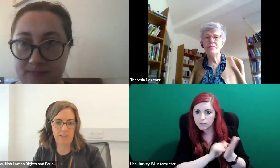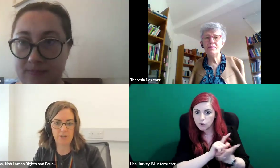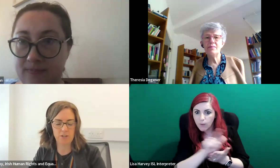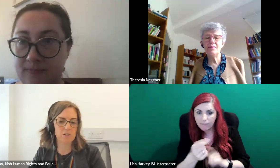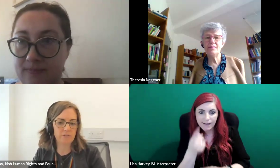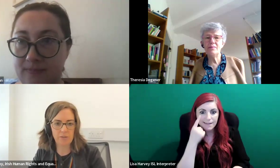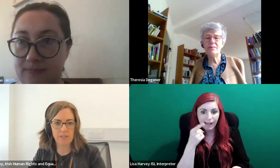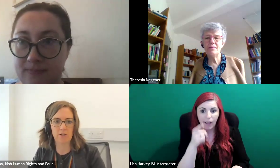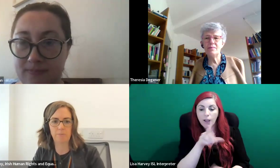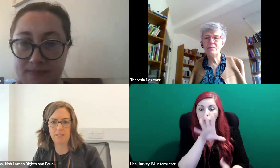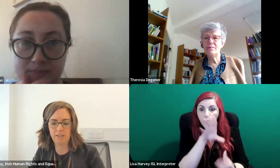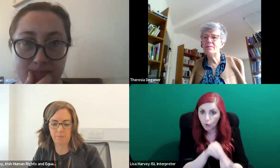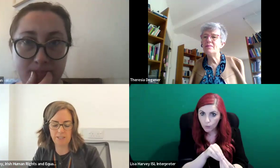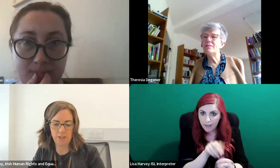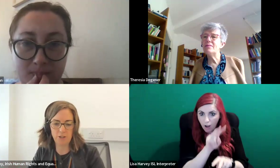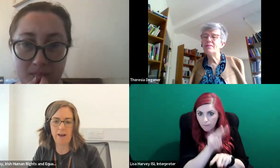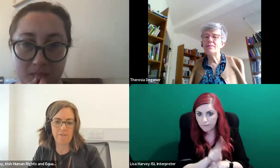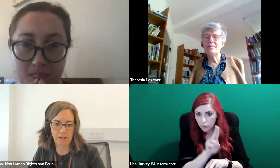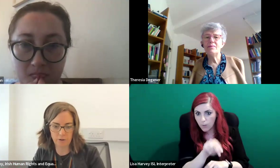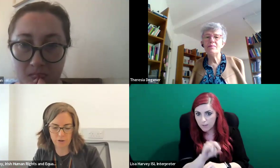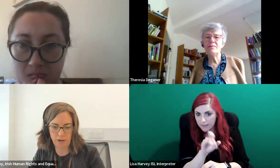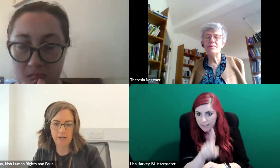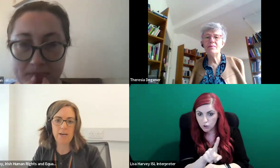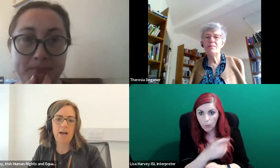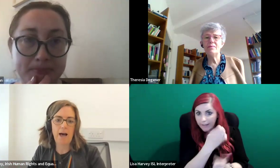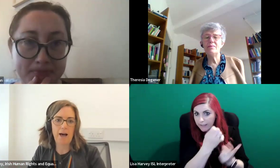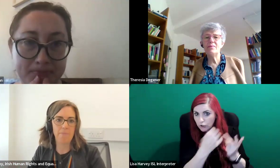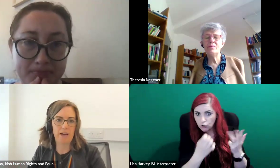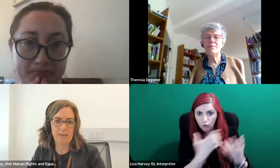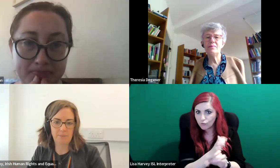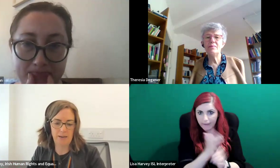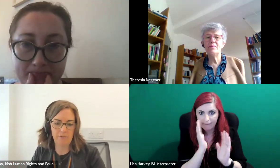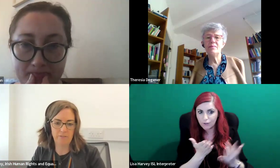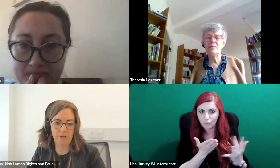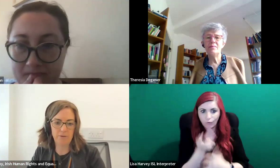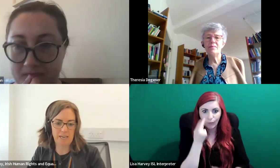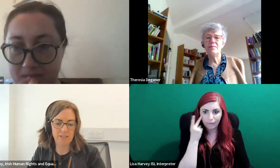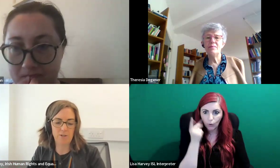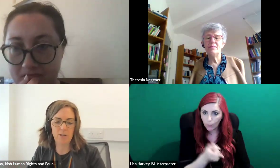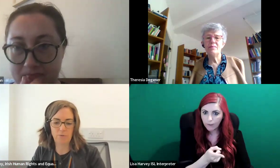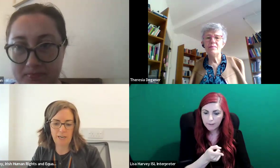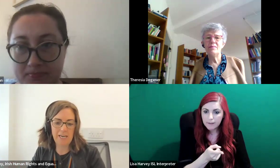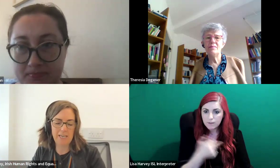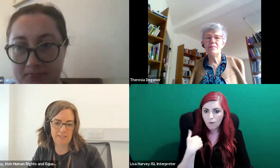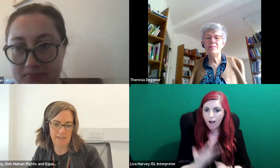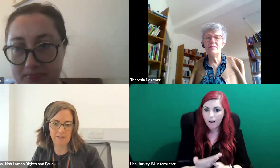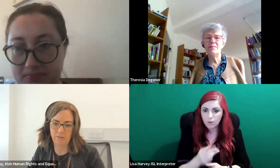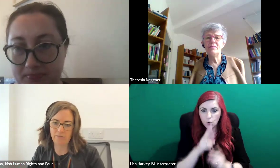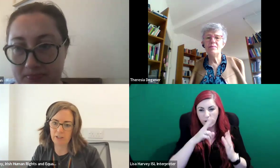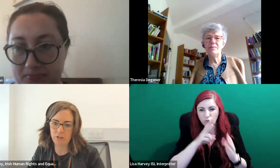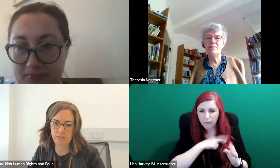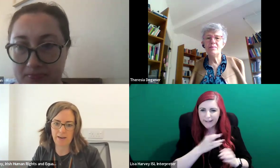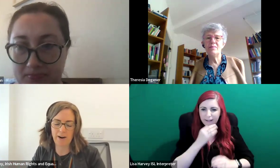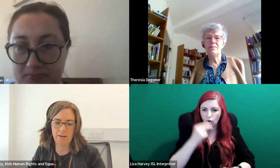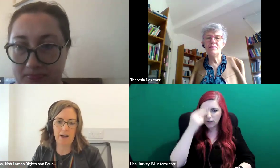concluding observations of the UNCRPD committee to every country that has been reviewed to date. So you can really get a sense